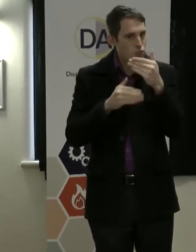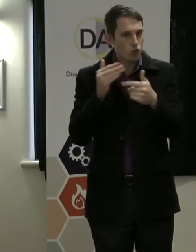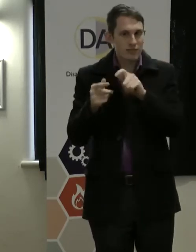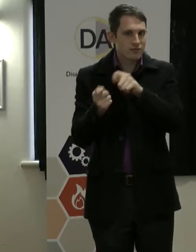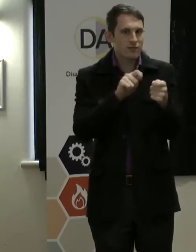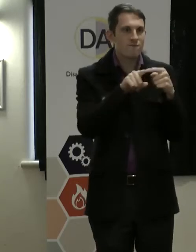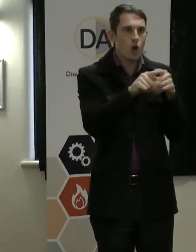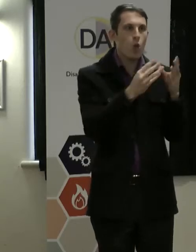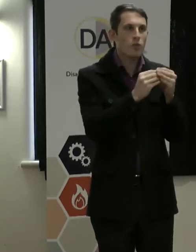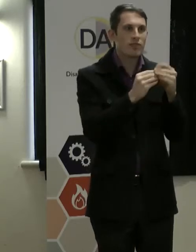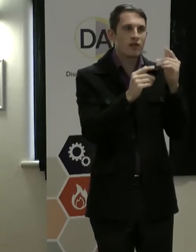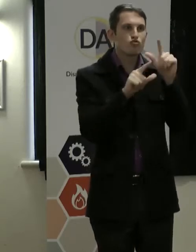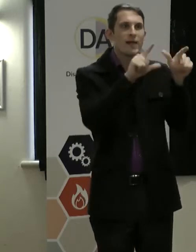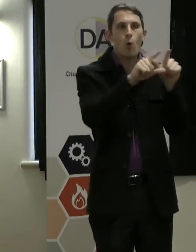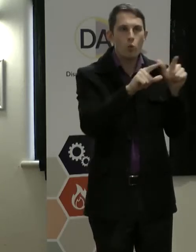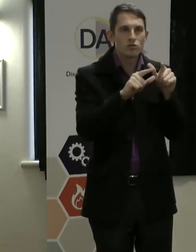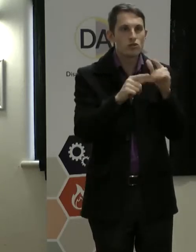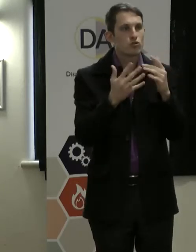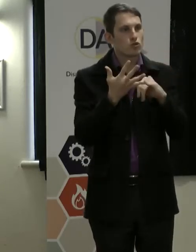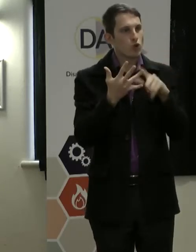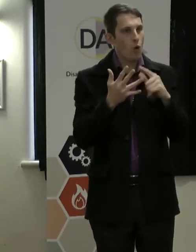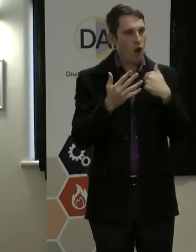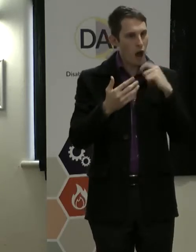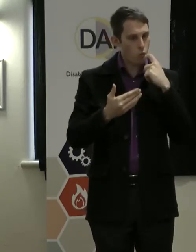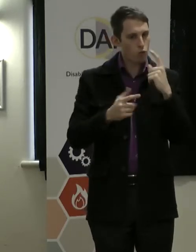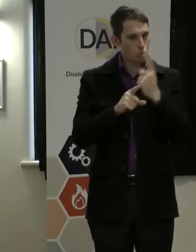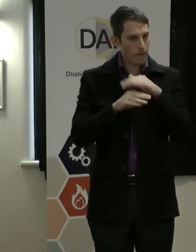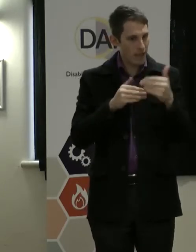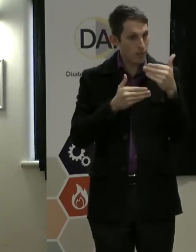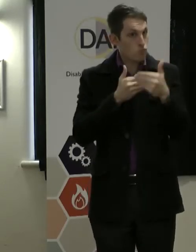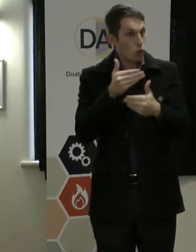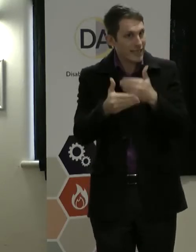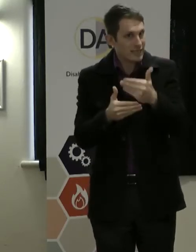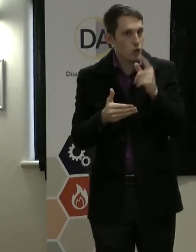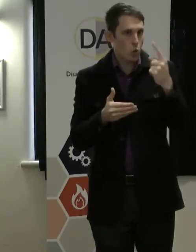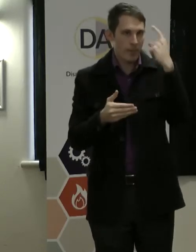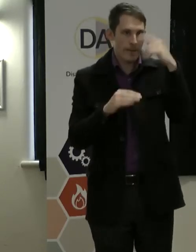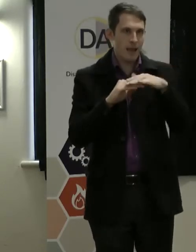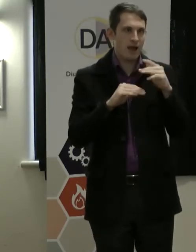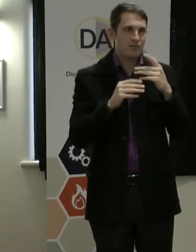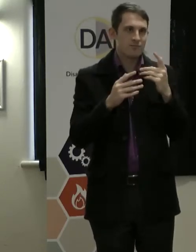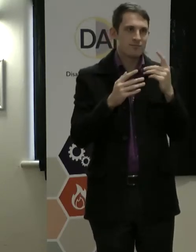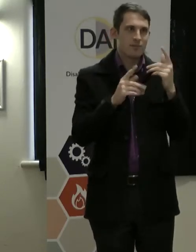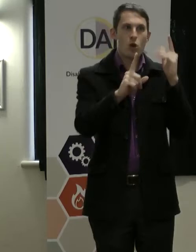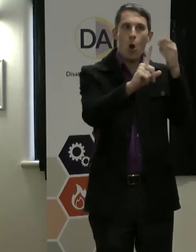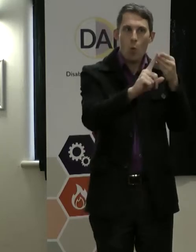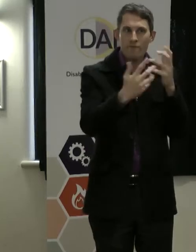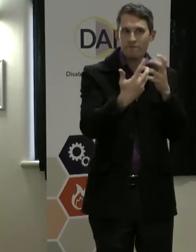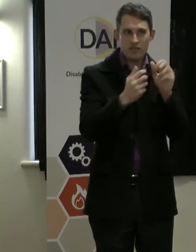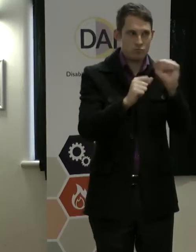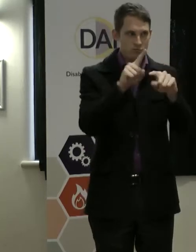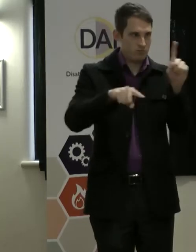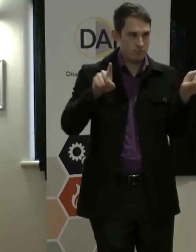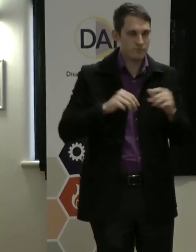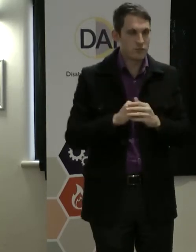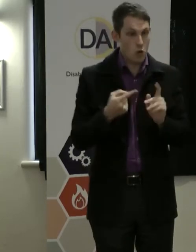your head. You think about the thing that's of most importance to you. All right. So the first thing to do is